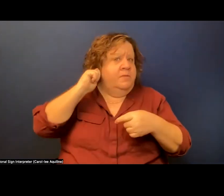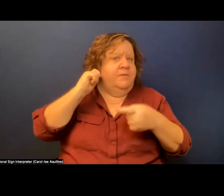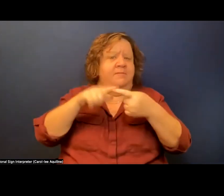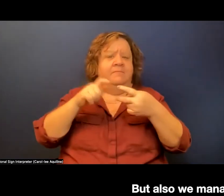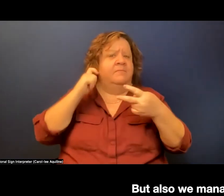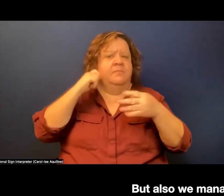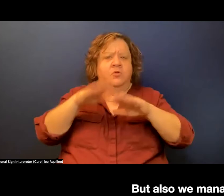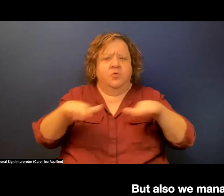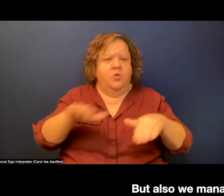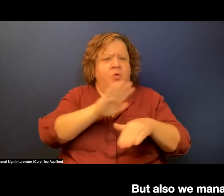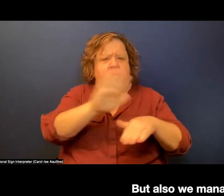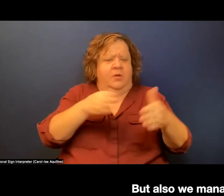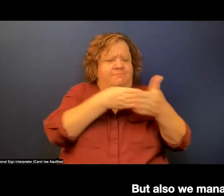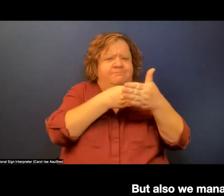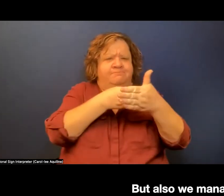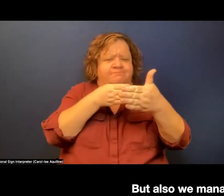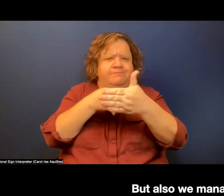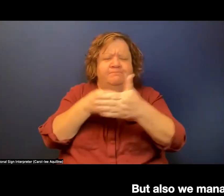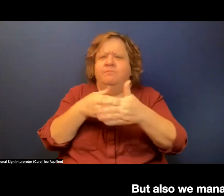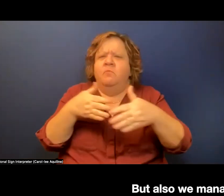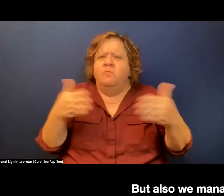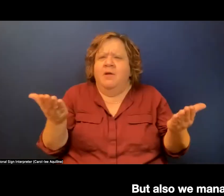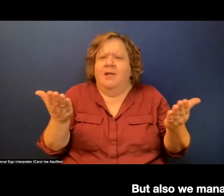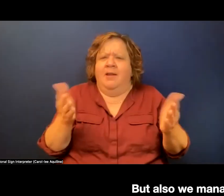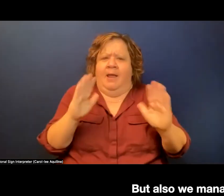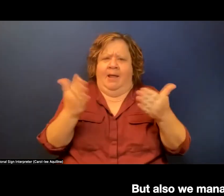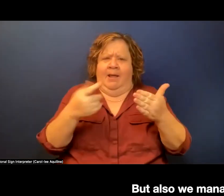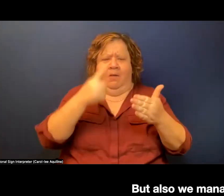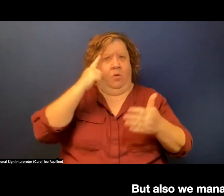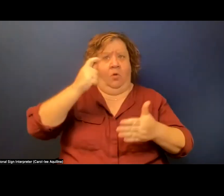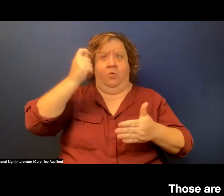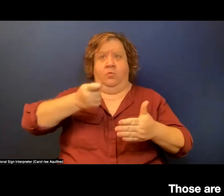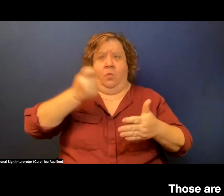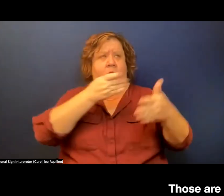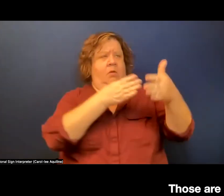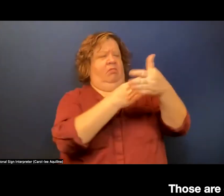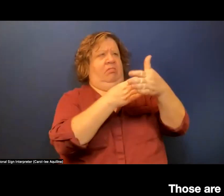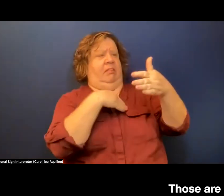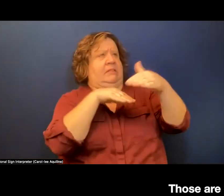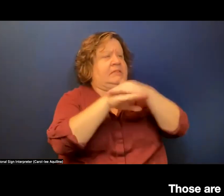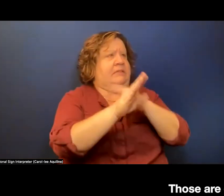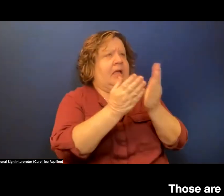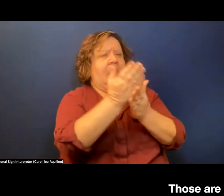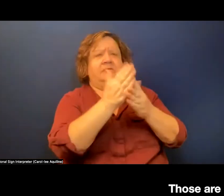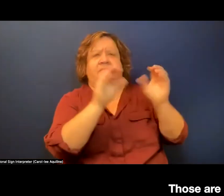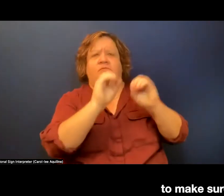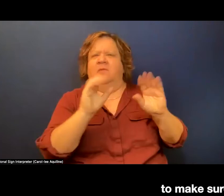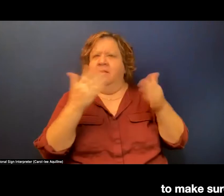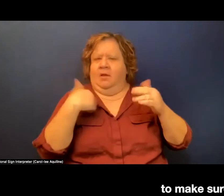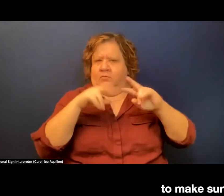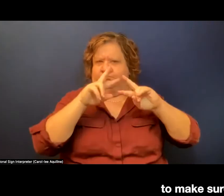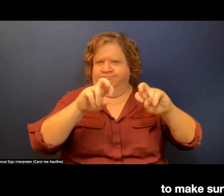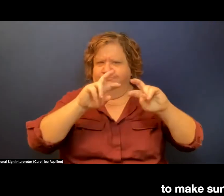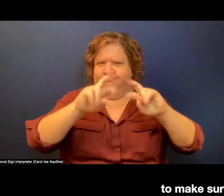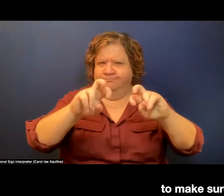through justice system, but also we managed to train community mobilization volunteers, those are girls and women with